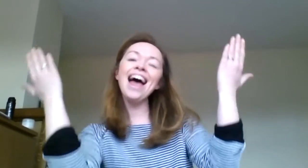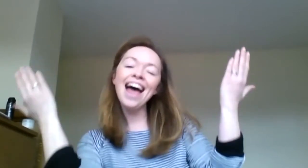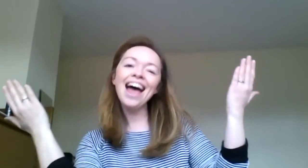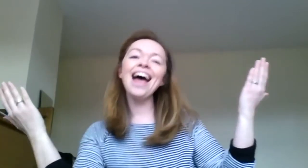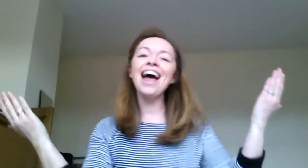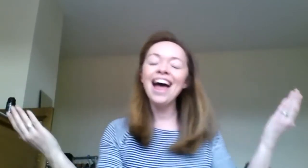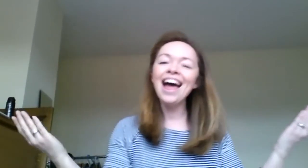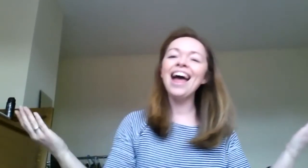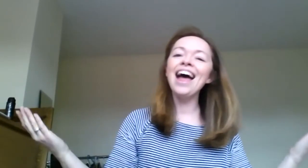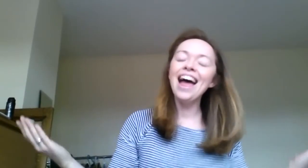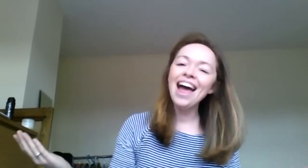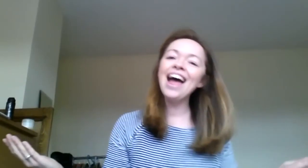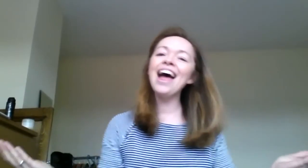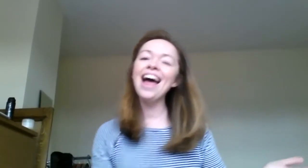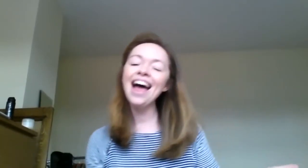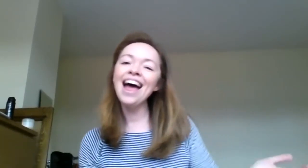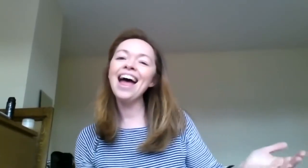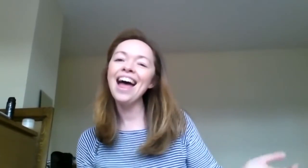day.